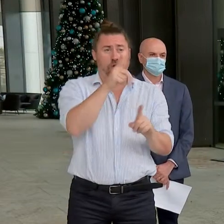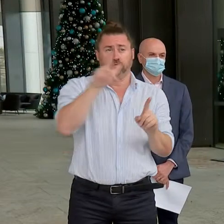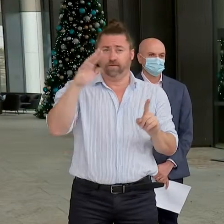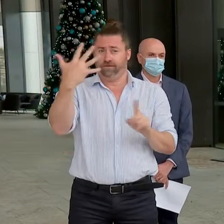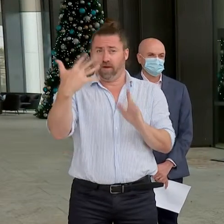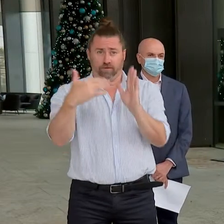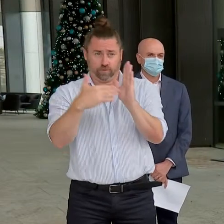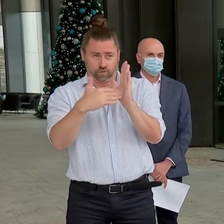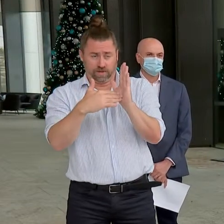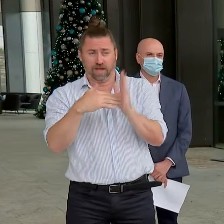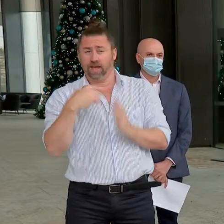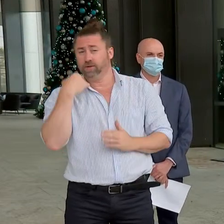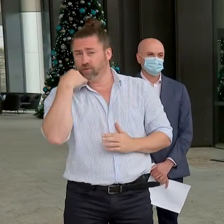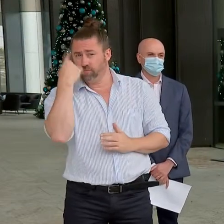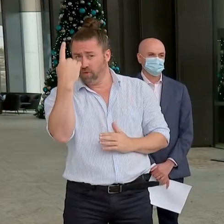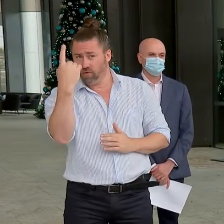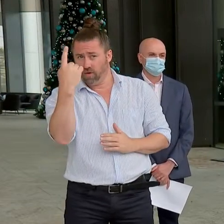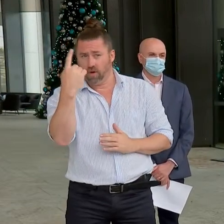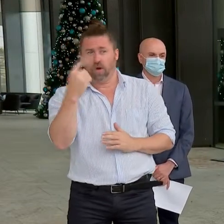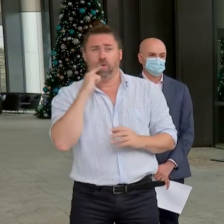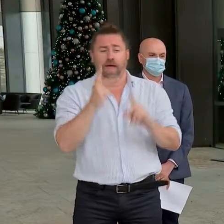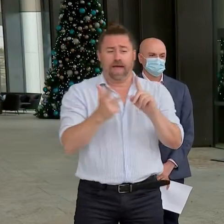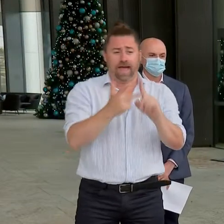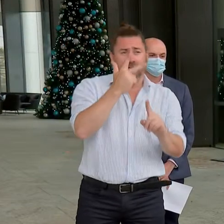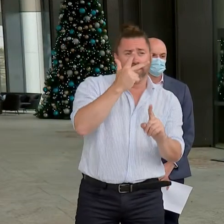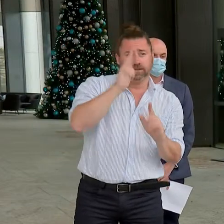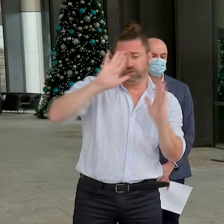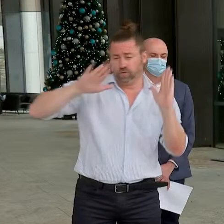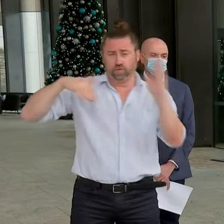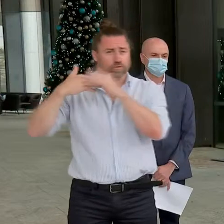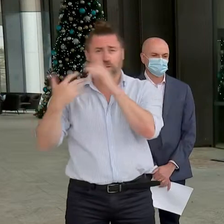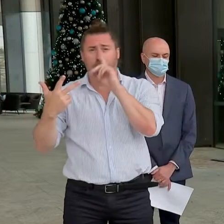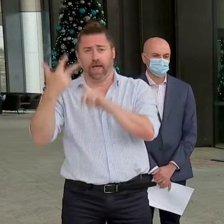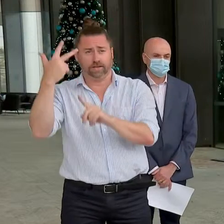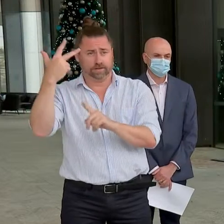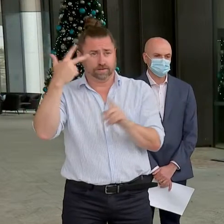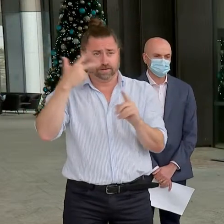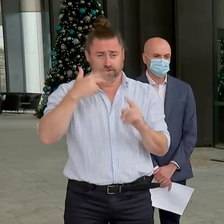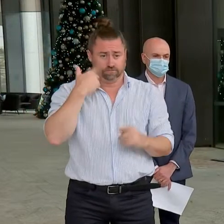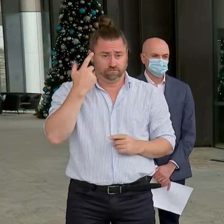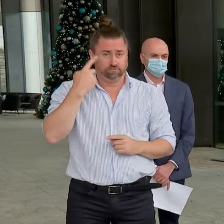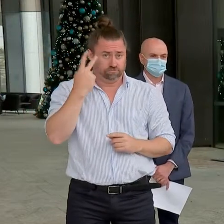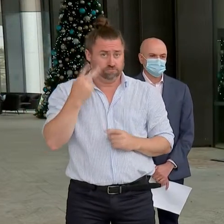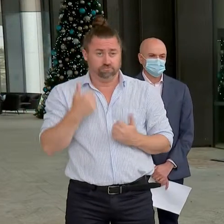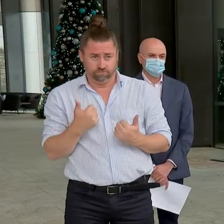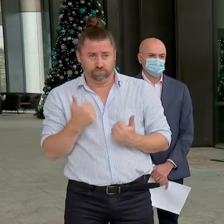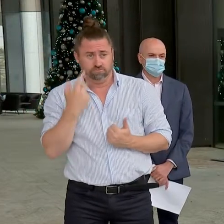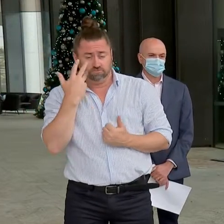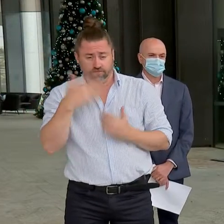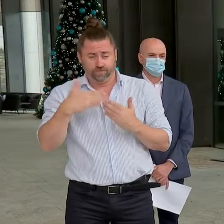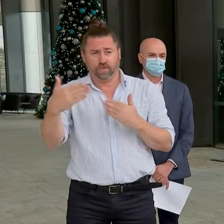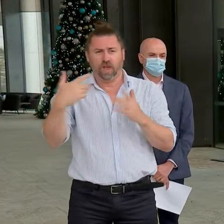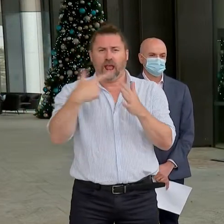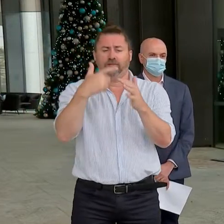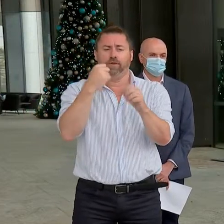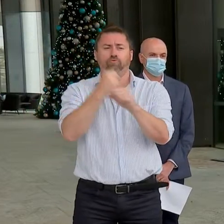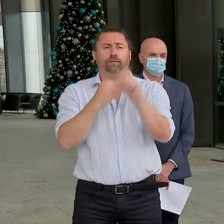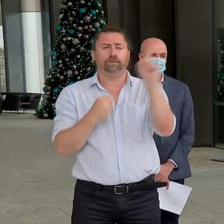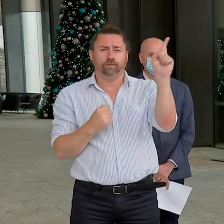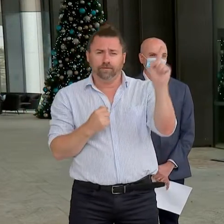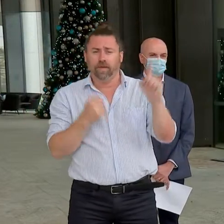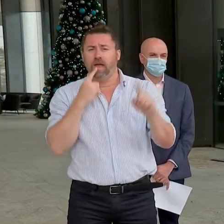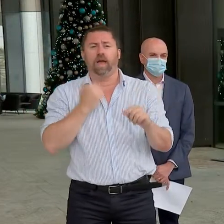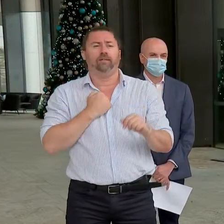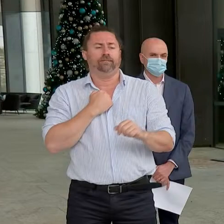from tomorrow we'll be operating 8 a.m. to 8 p.m. each day. We also have Queensland Ambulance Service who